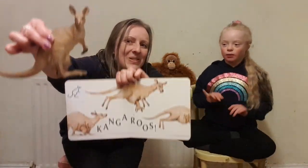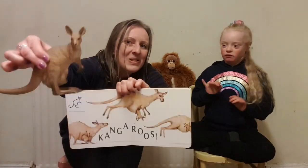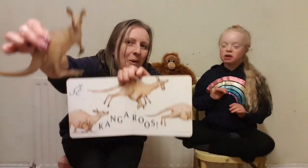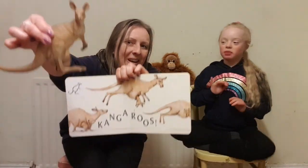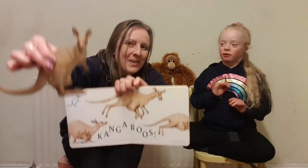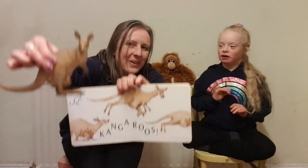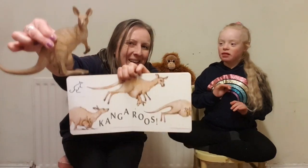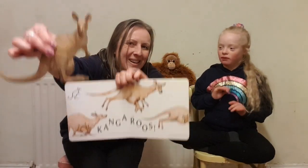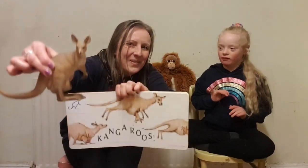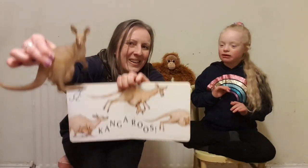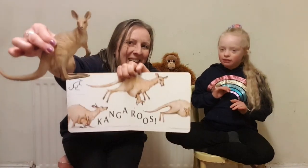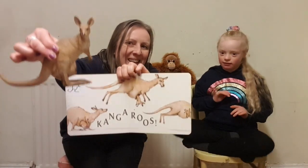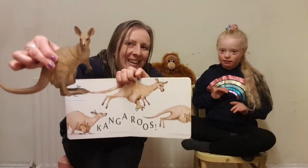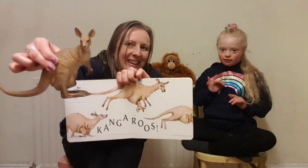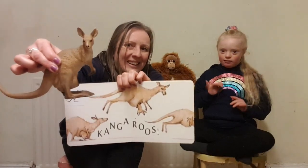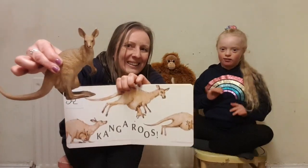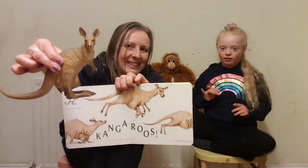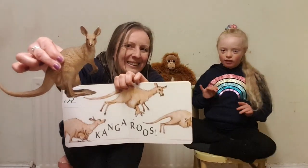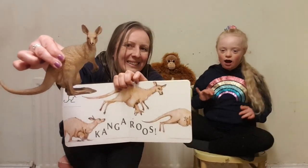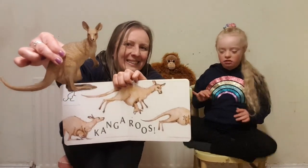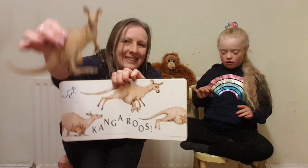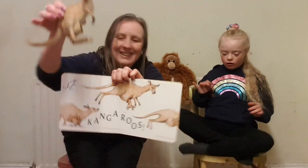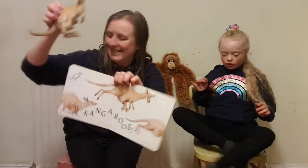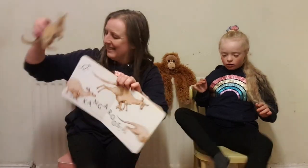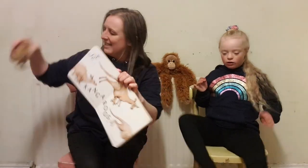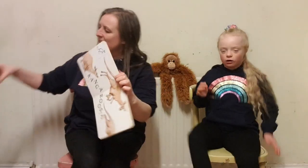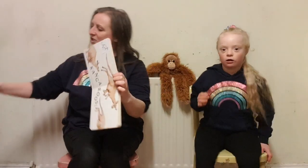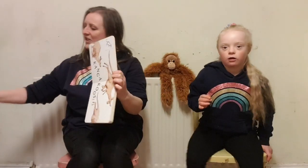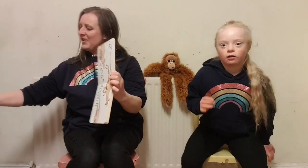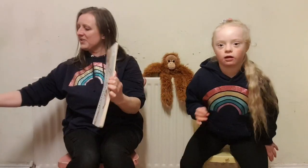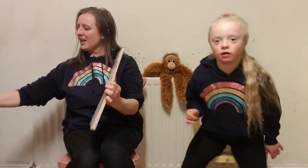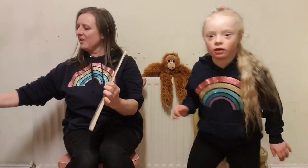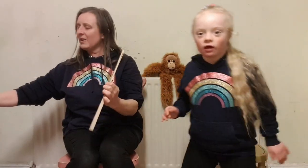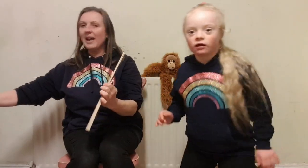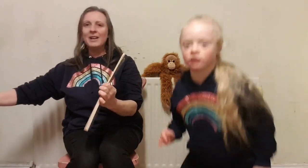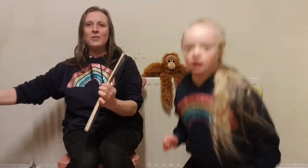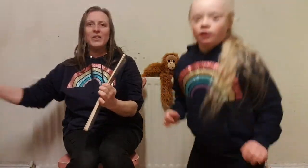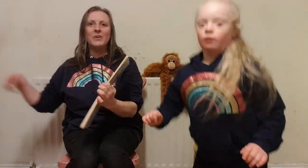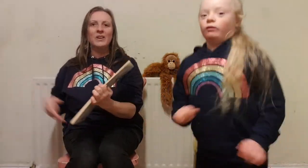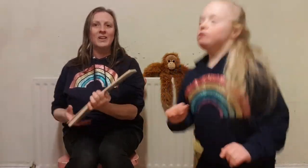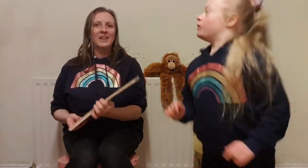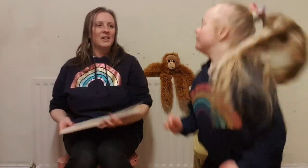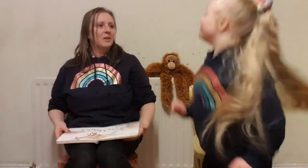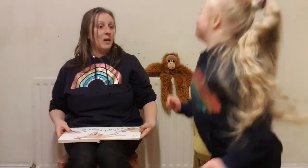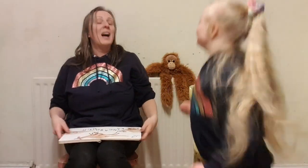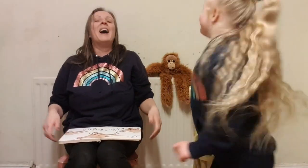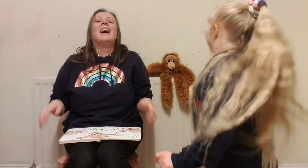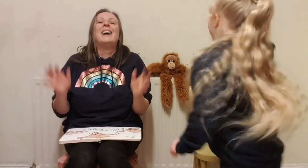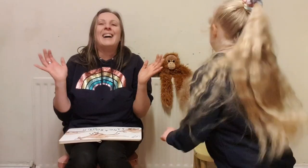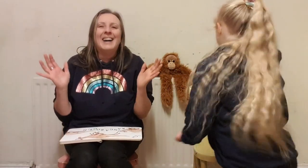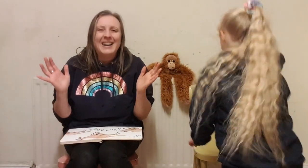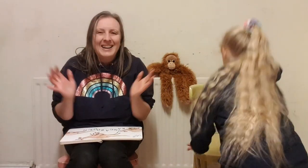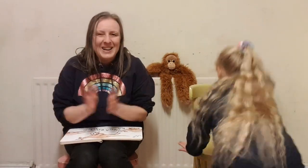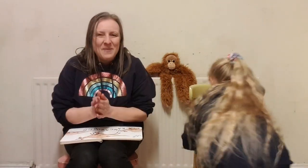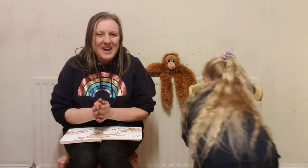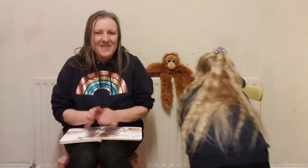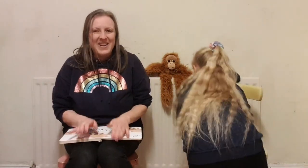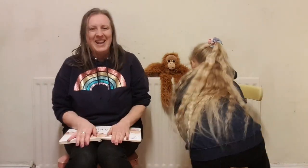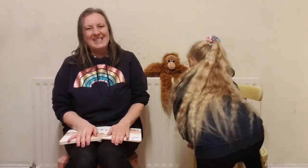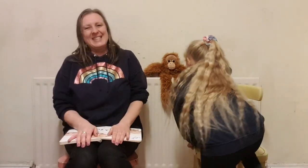Kangaroos. Boing, boing, boing. Do you know the sign for kangaroo? Boing, boing, boing, boing. Perfect.